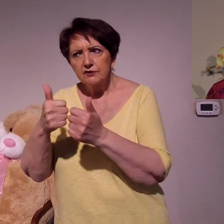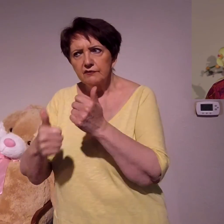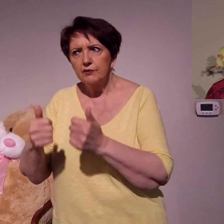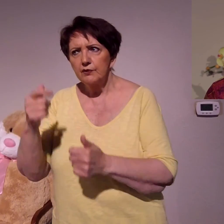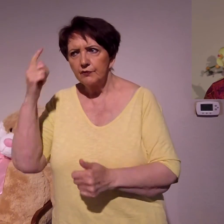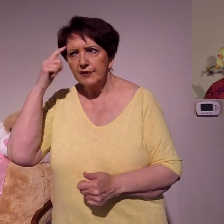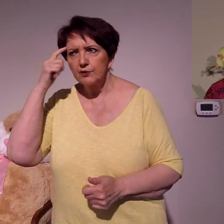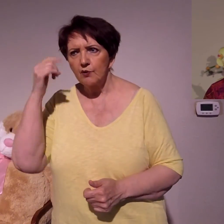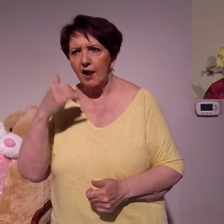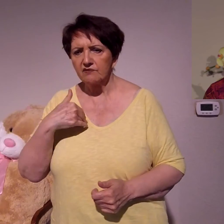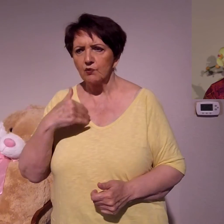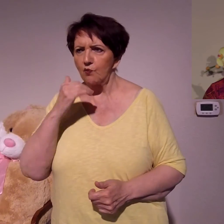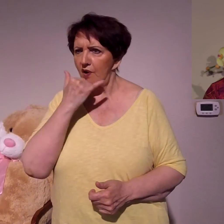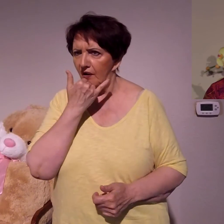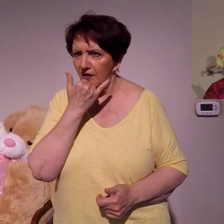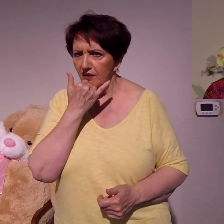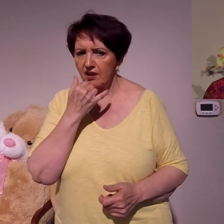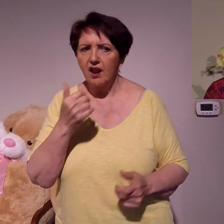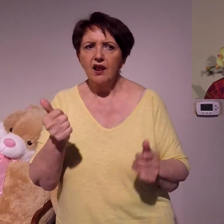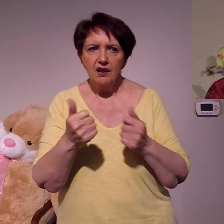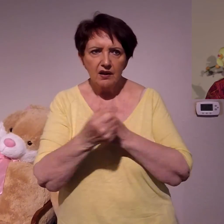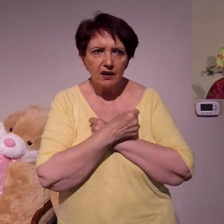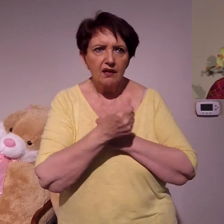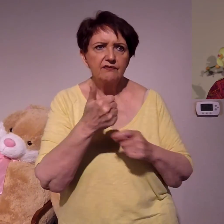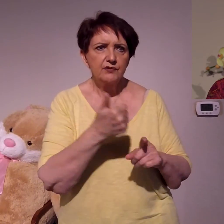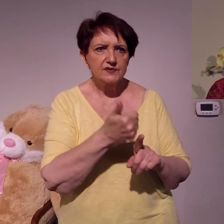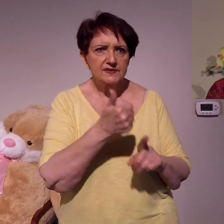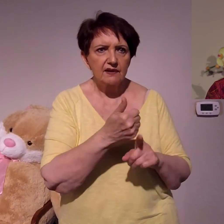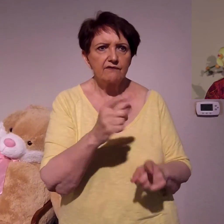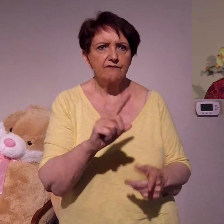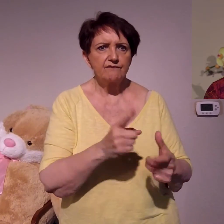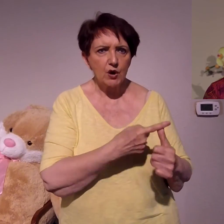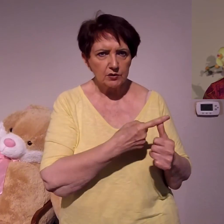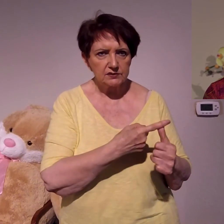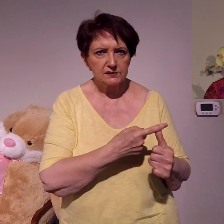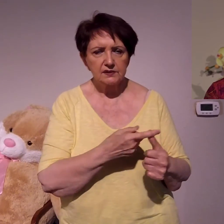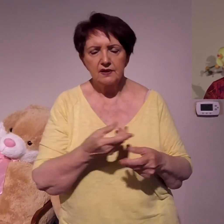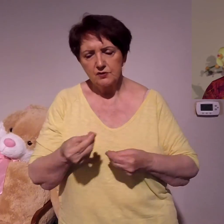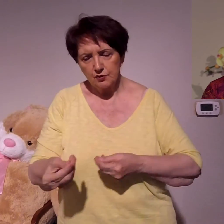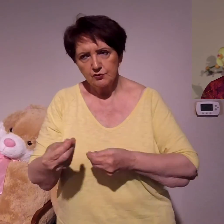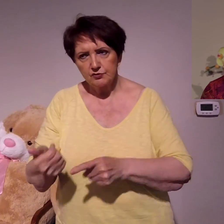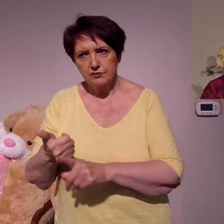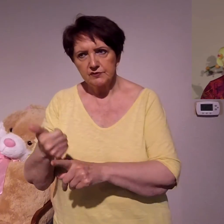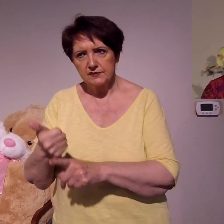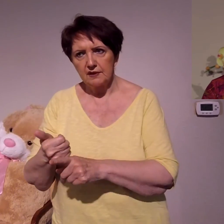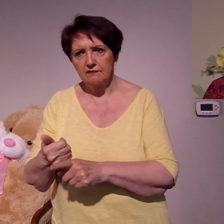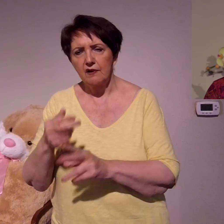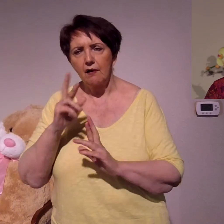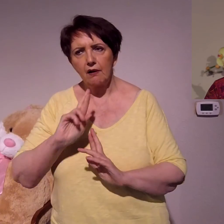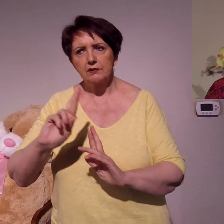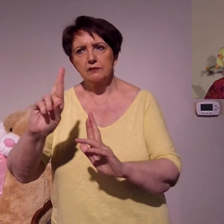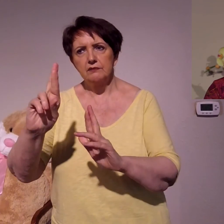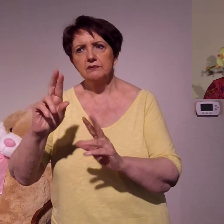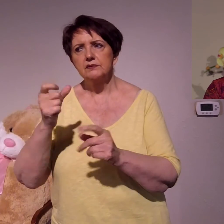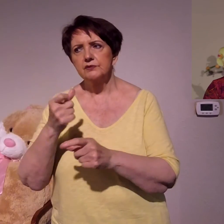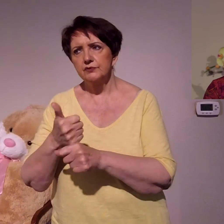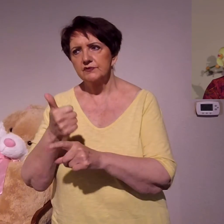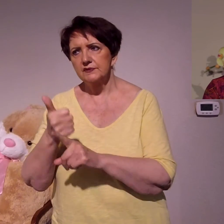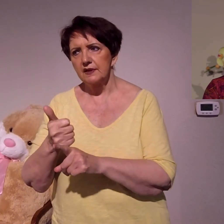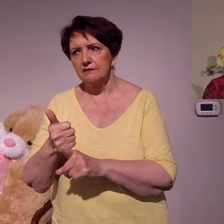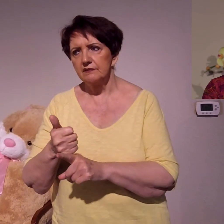opposed to continuing to attract out of those old patterns. Yeah, and I believe that as we fully love ourselves and